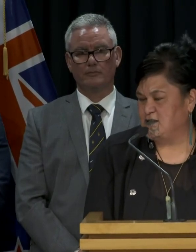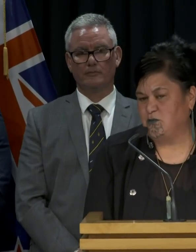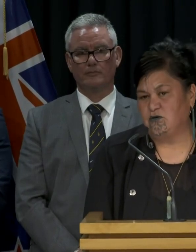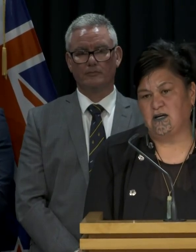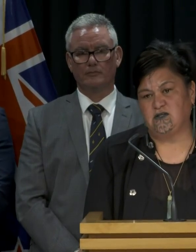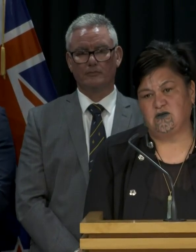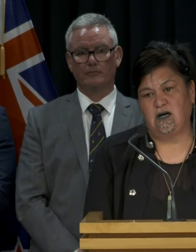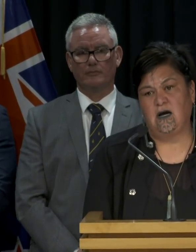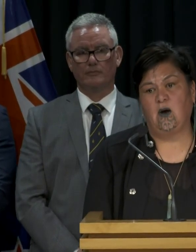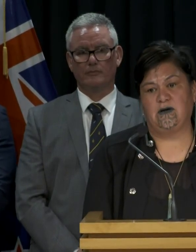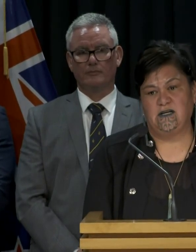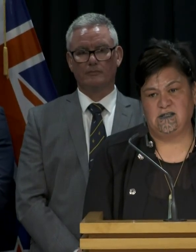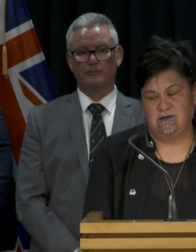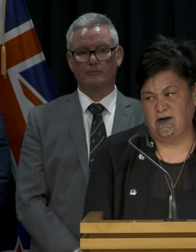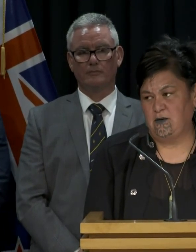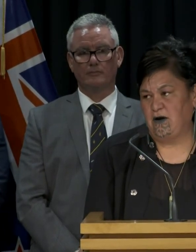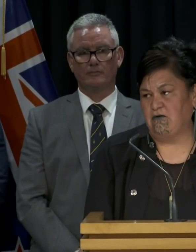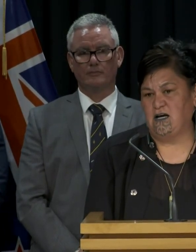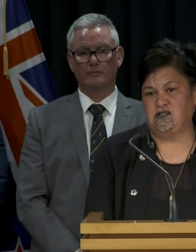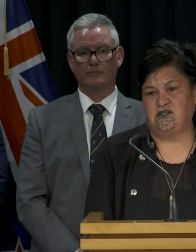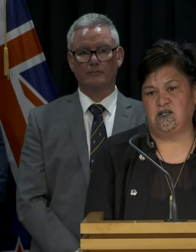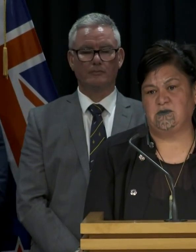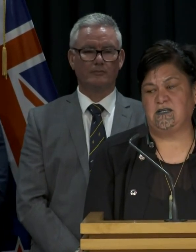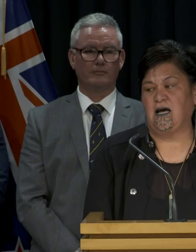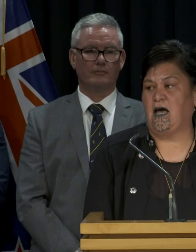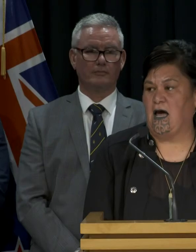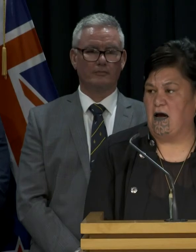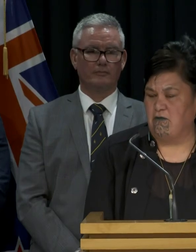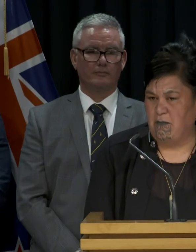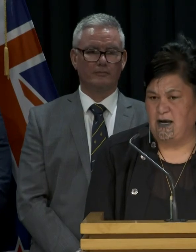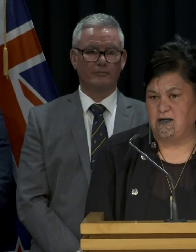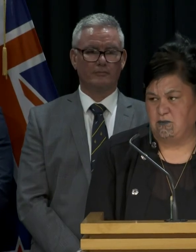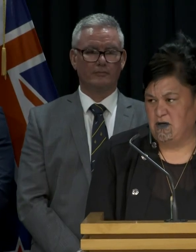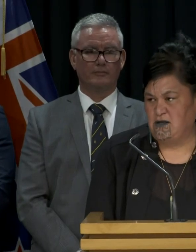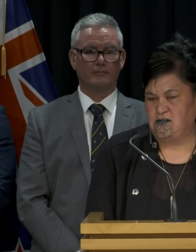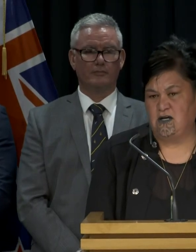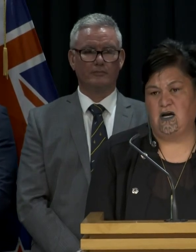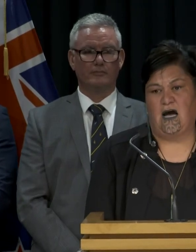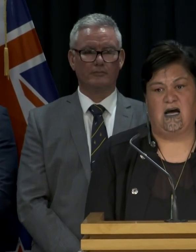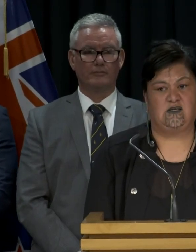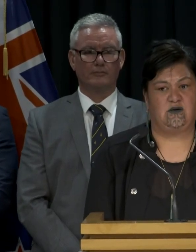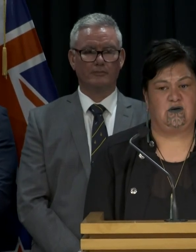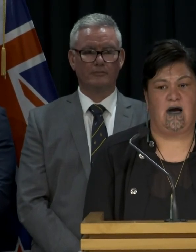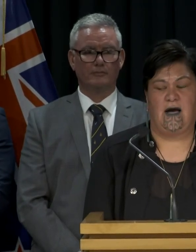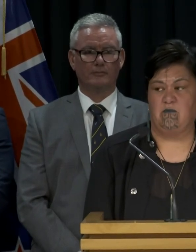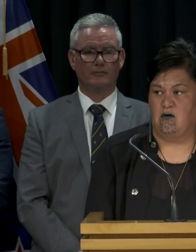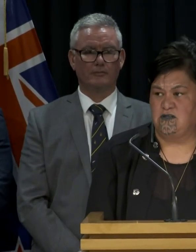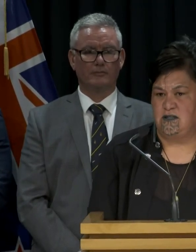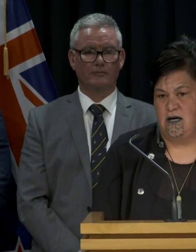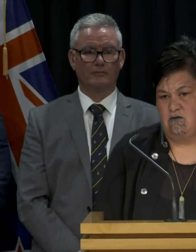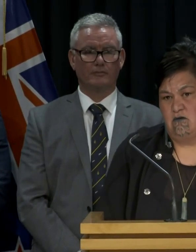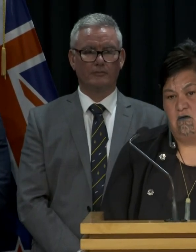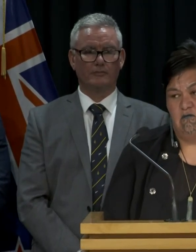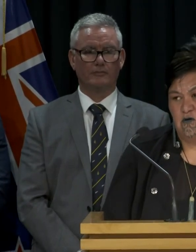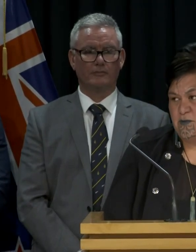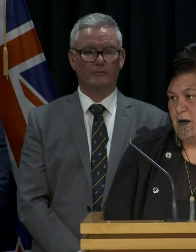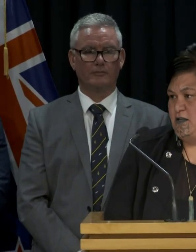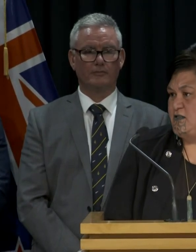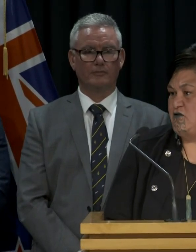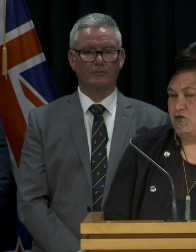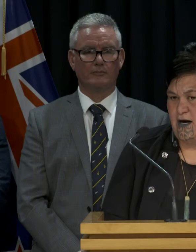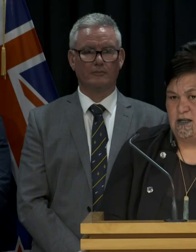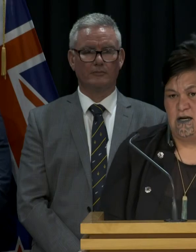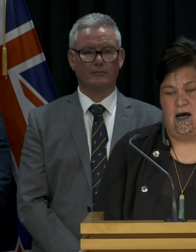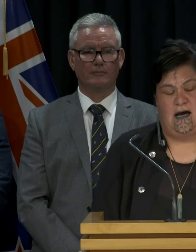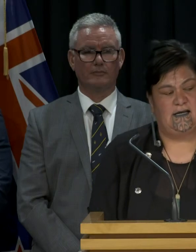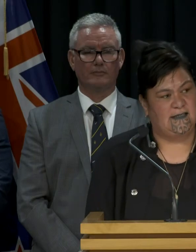that as a small country, we need to develop our relationships, remain committed to a multilateral